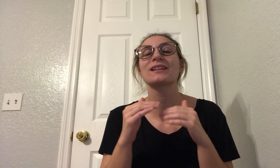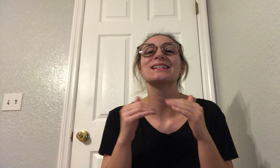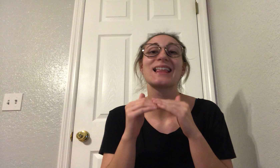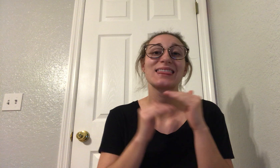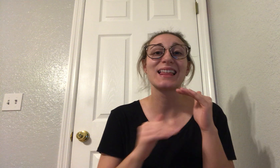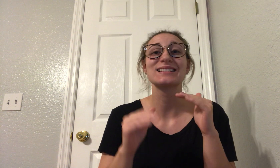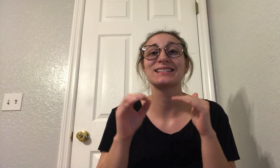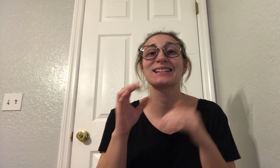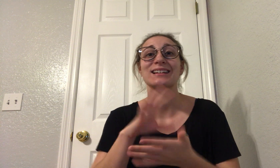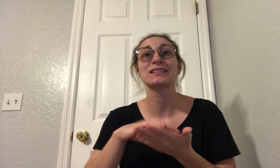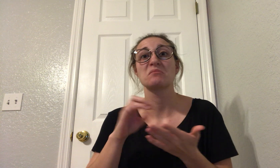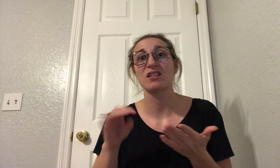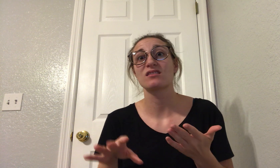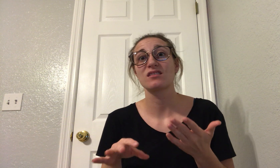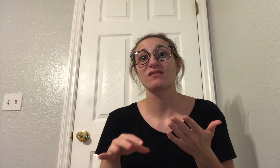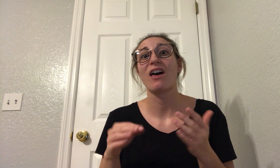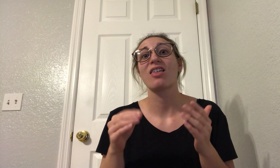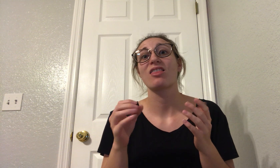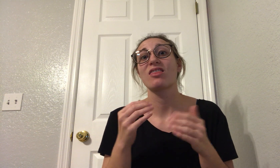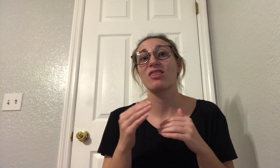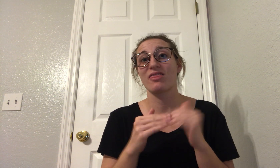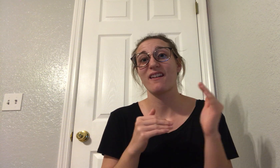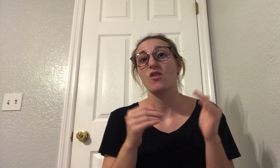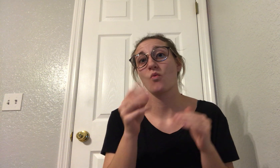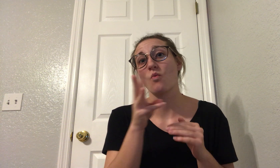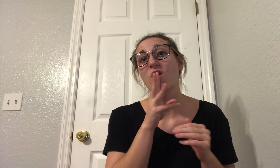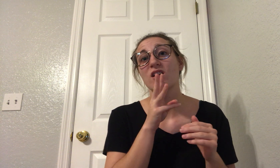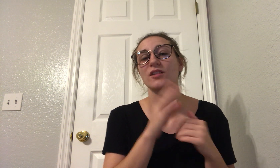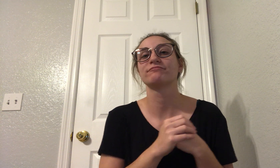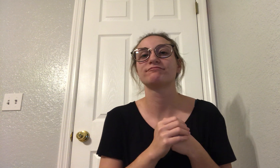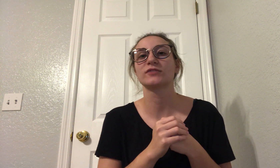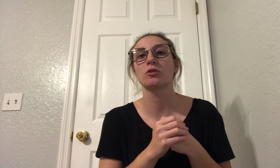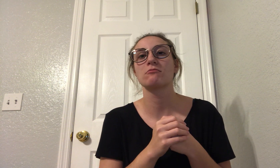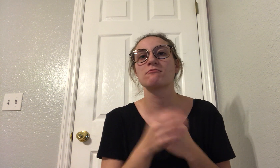tap, or, whatever way you're getting it, free. Free.